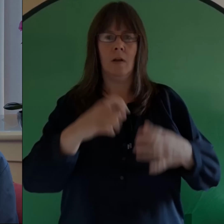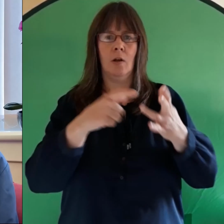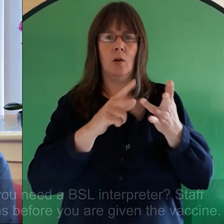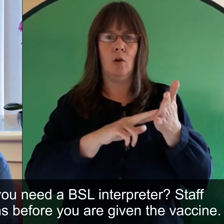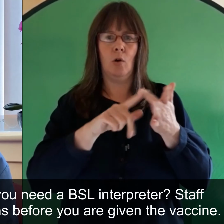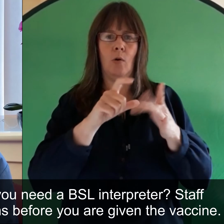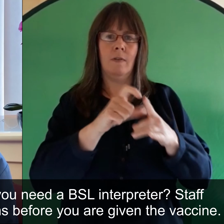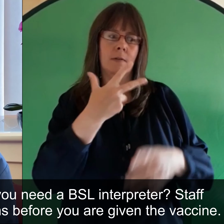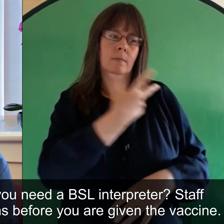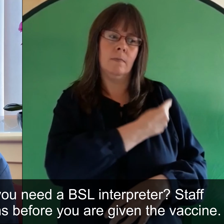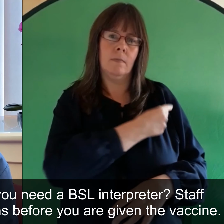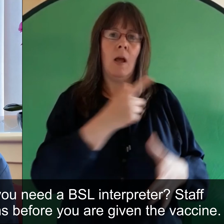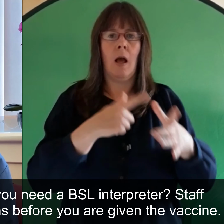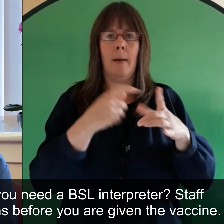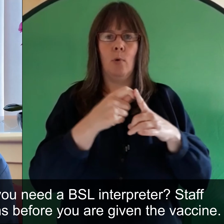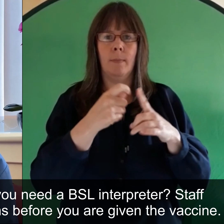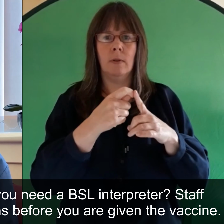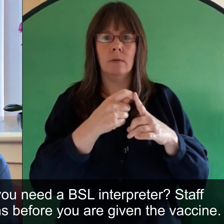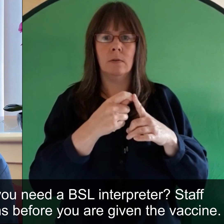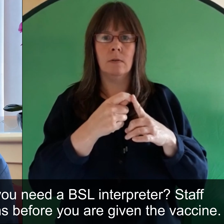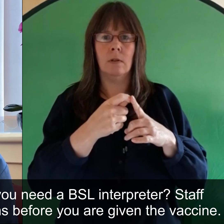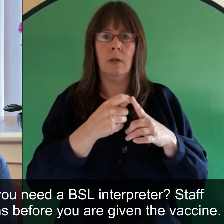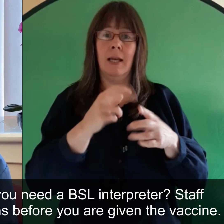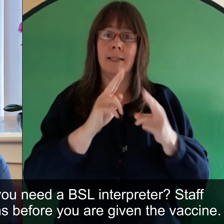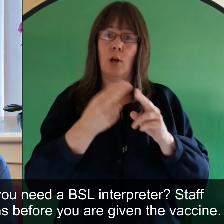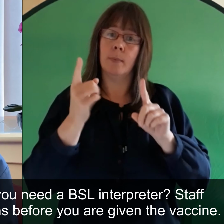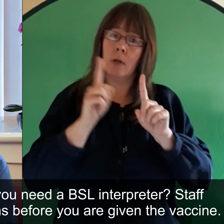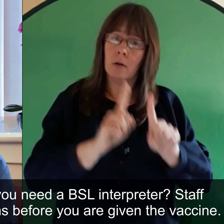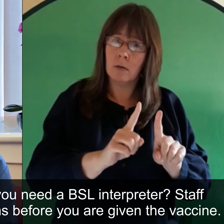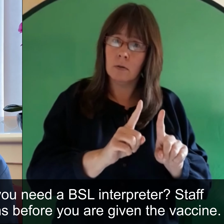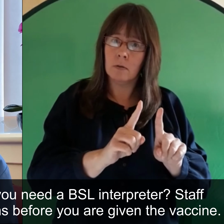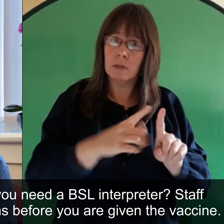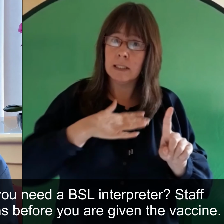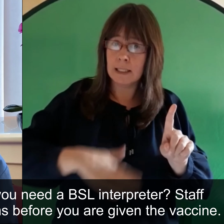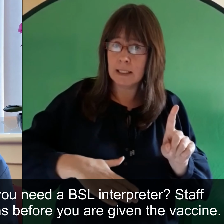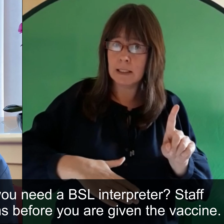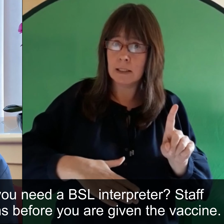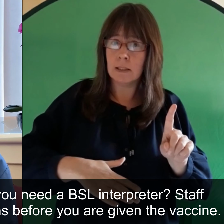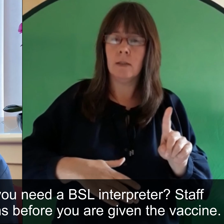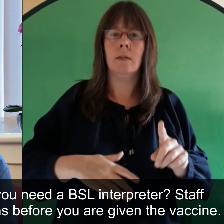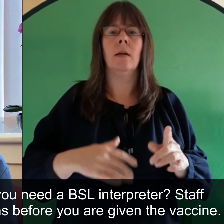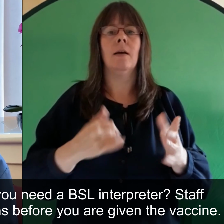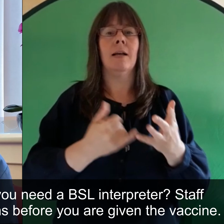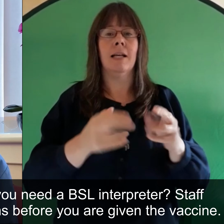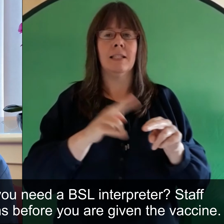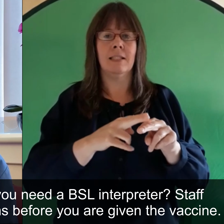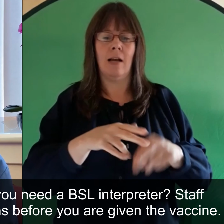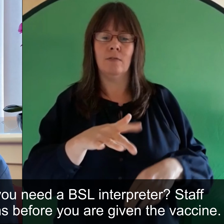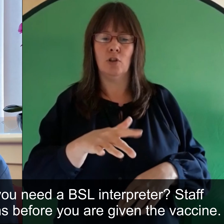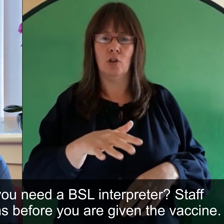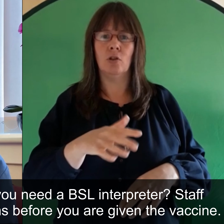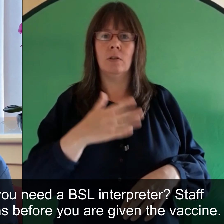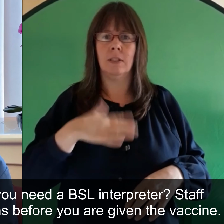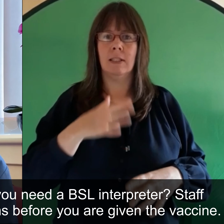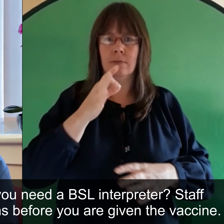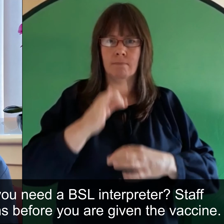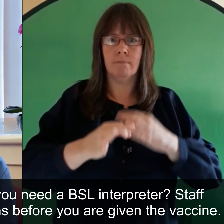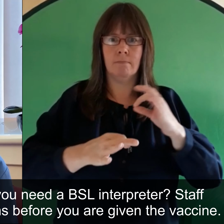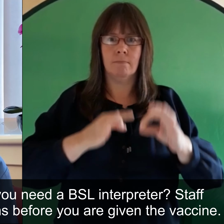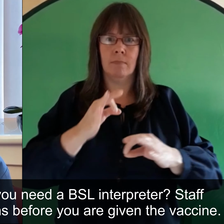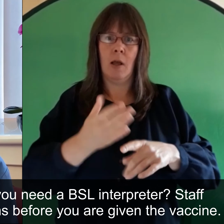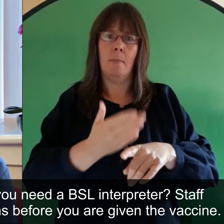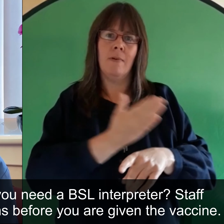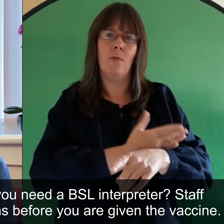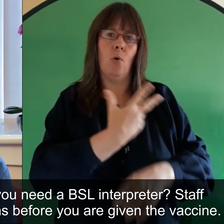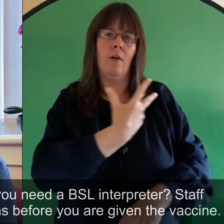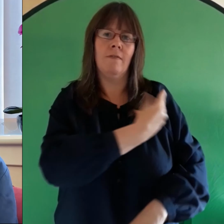Your Appointment – Do you need a BSL interpreter? Staff will ask you a few questions before